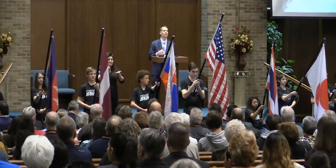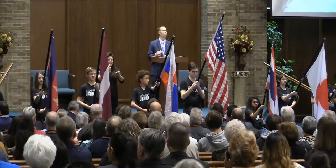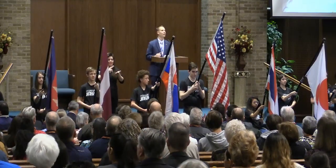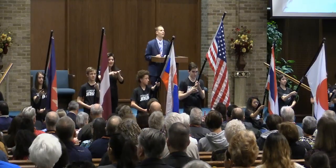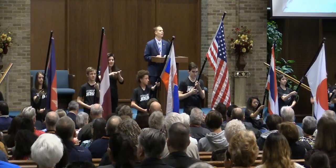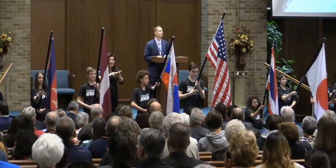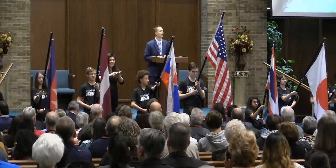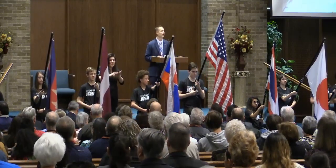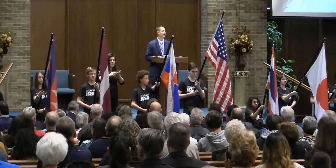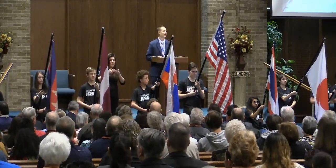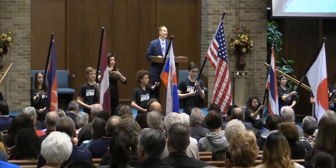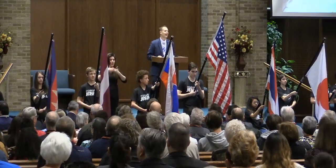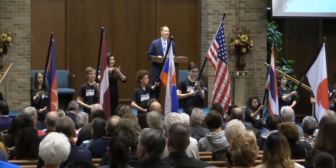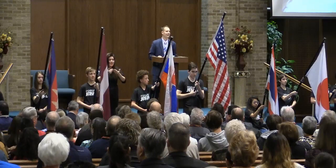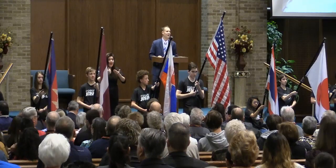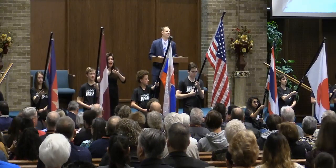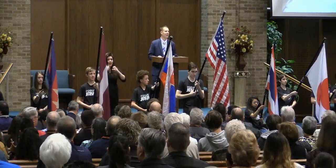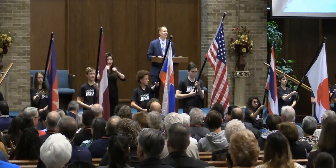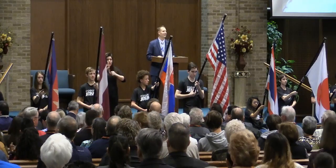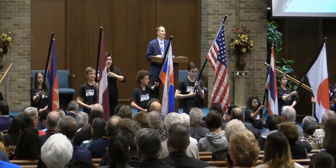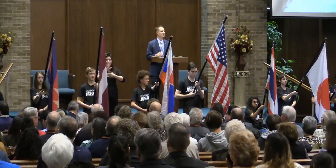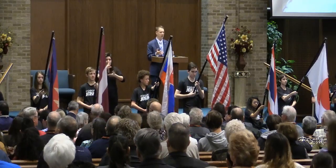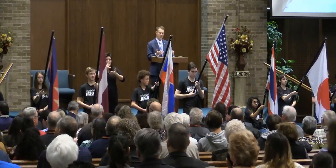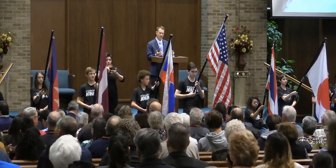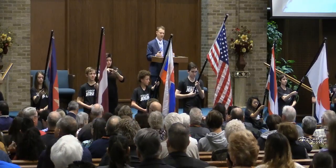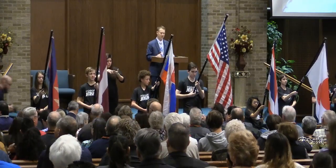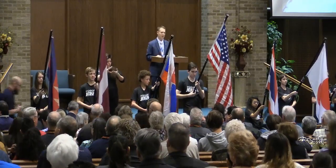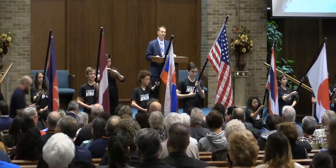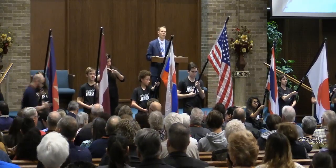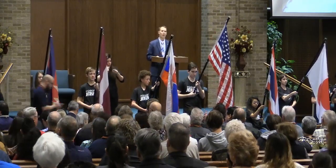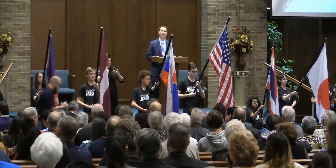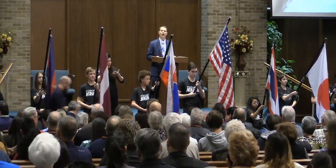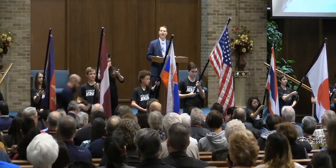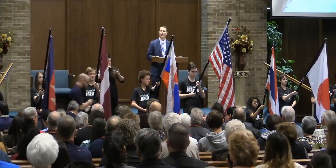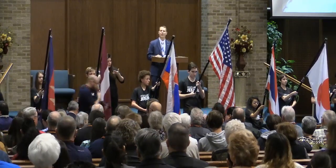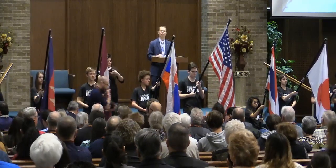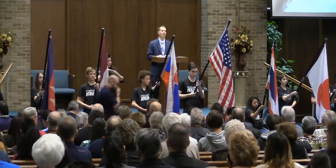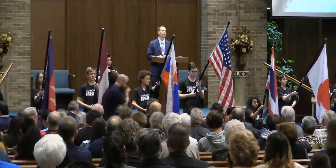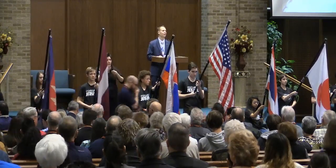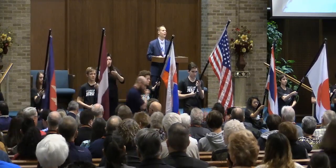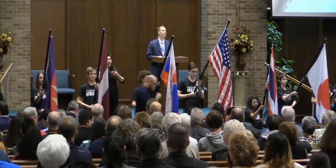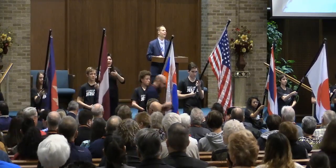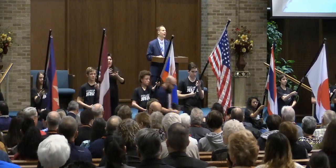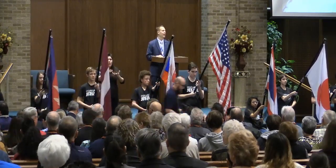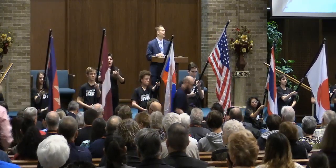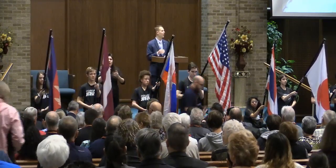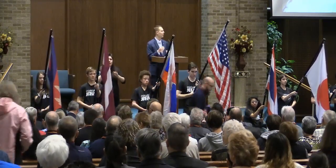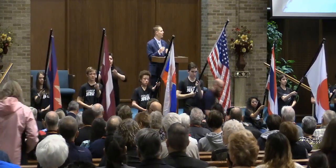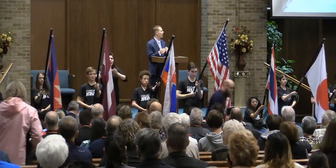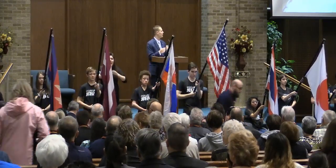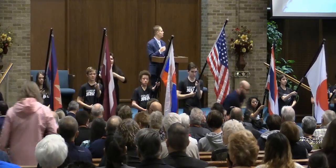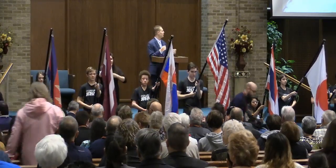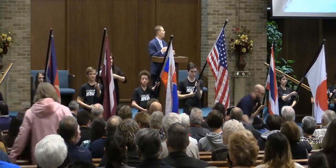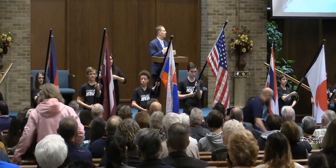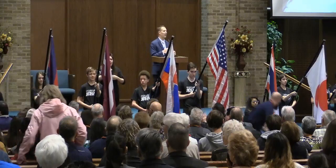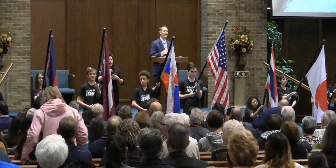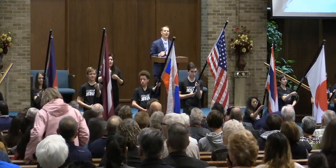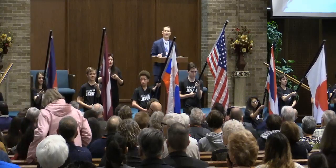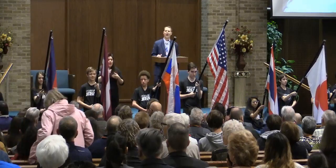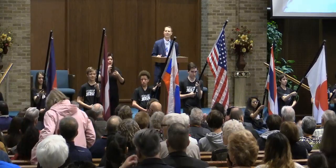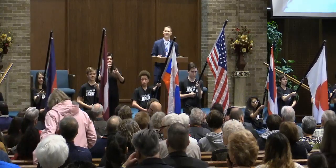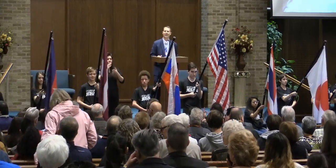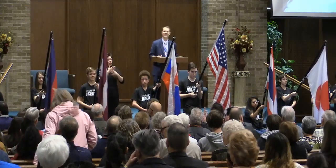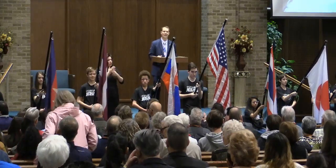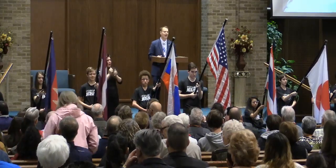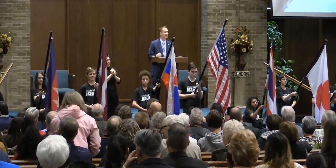get to read stories. And a lot of times I'll read a story of why a person wants to come into AIM, and I'll run and I'll share it with Pat